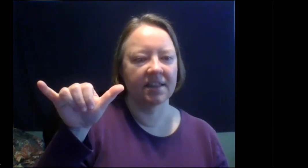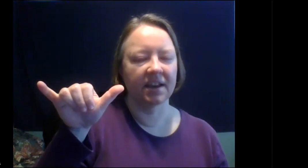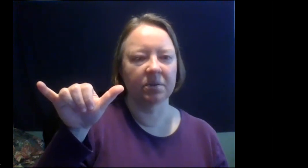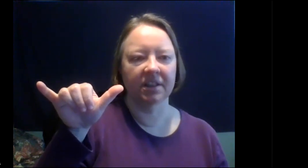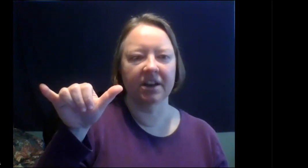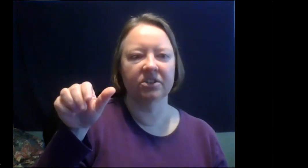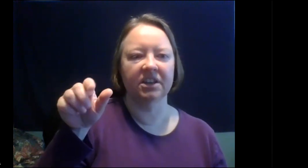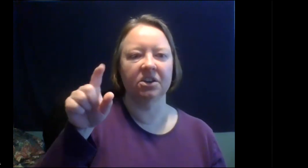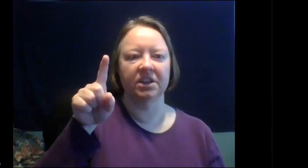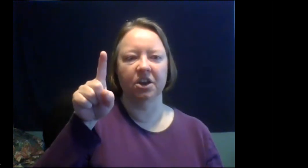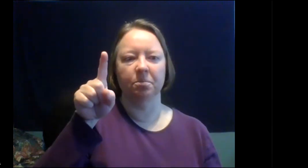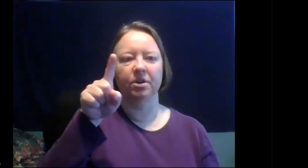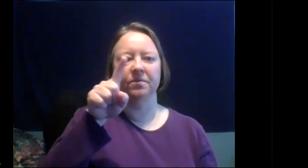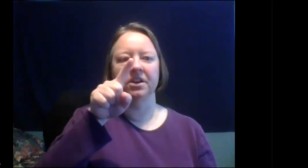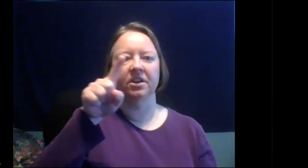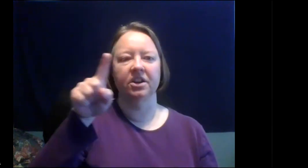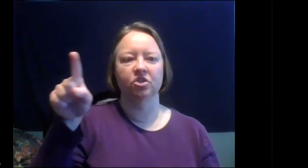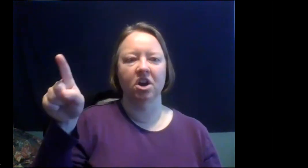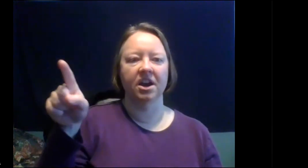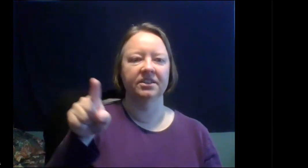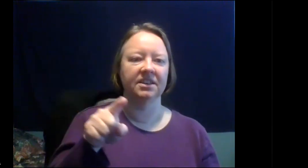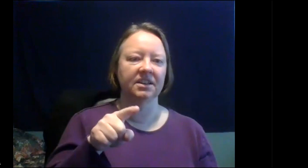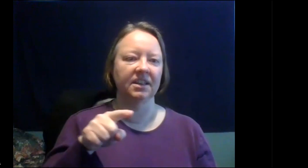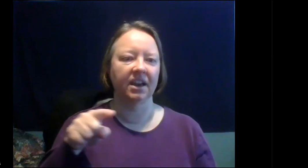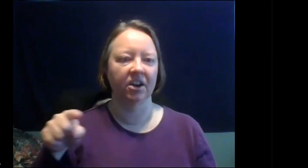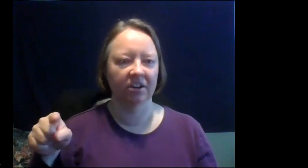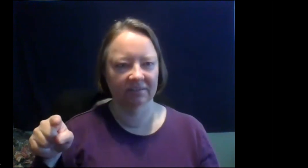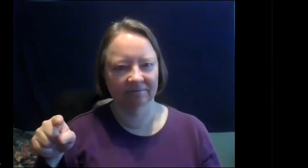And then with the letter Z, you take your pointer finger and draw a Z in the air.